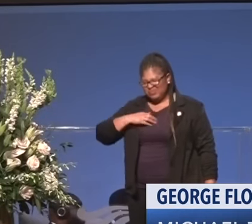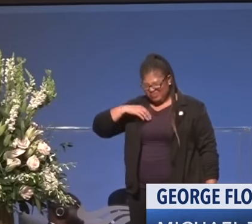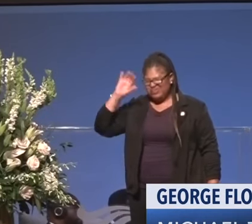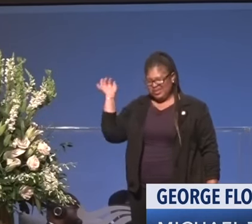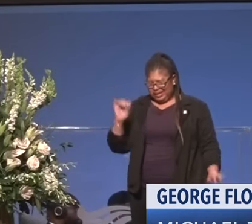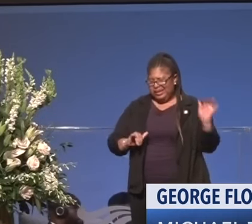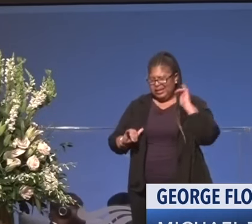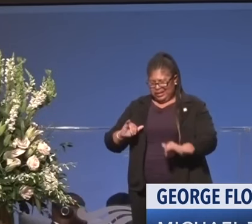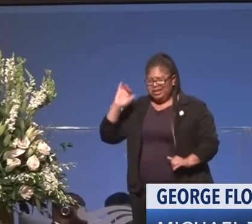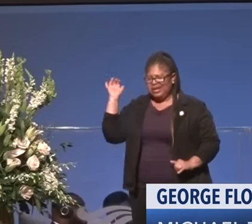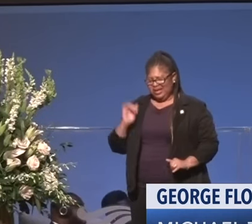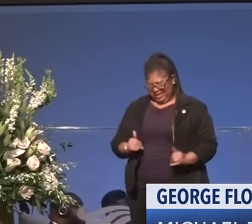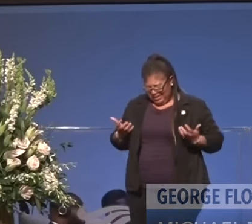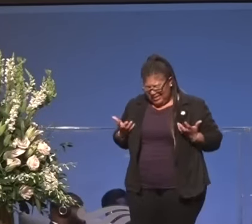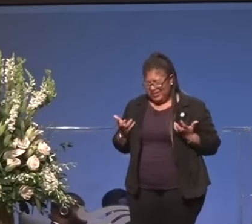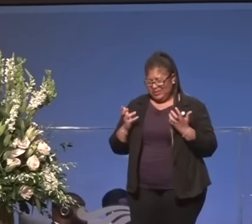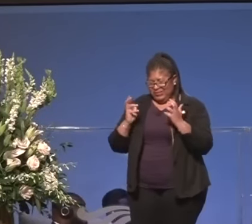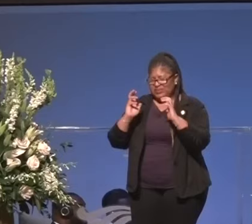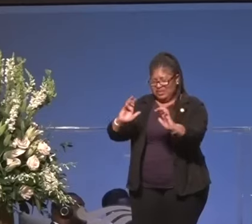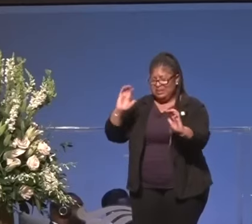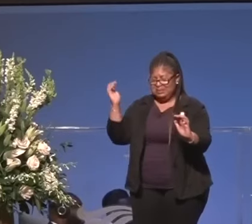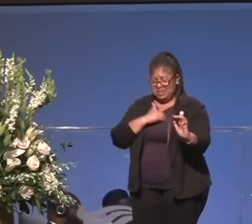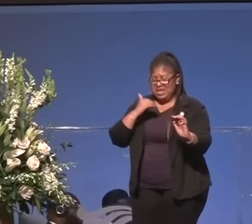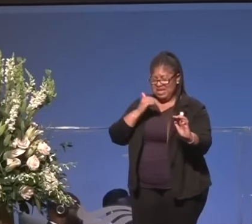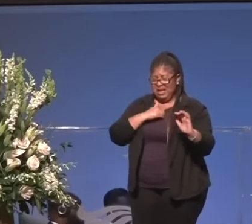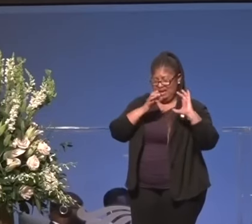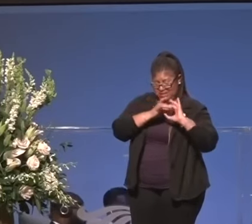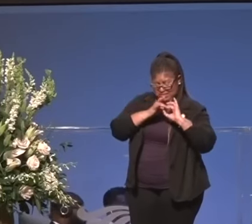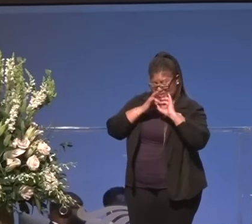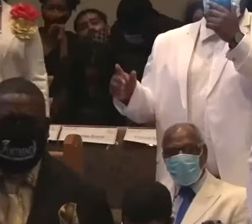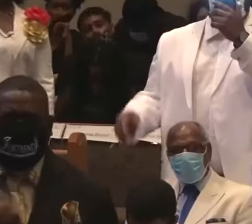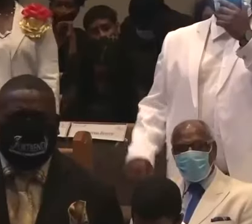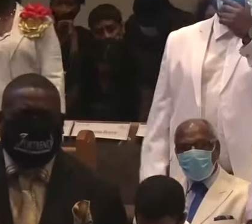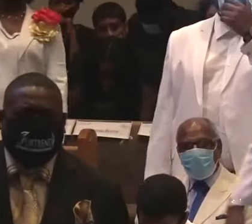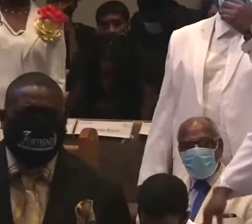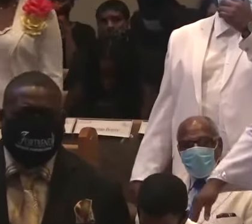been said my soul been